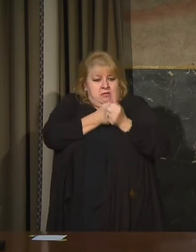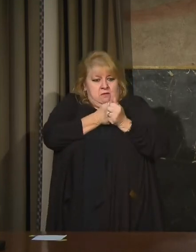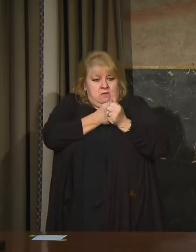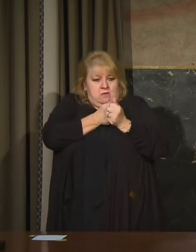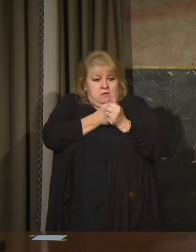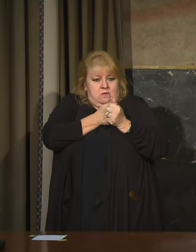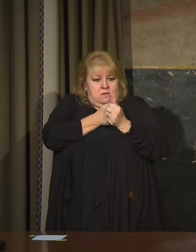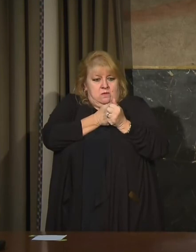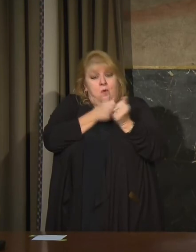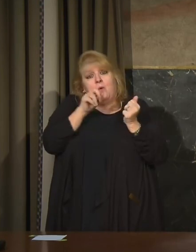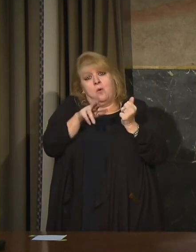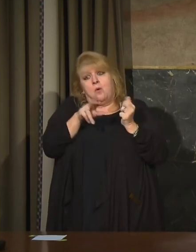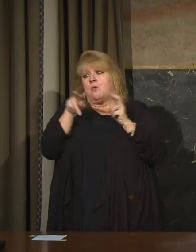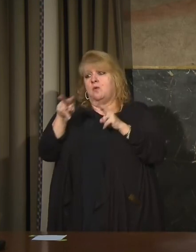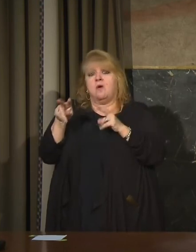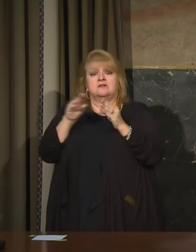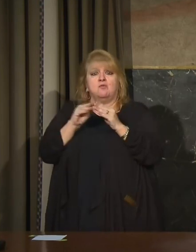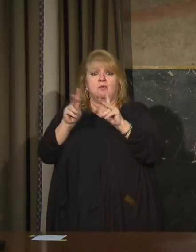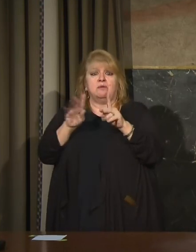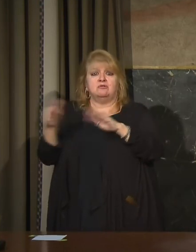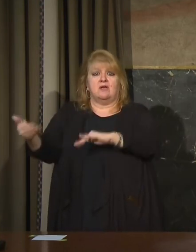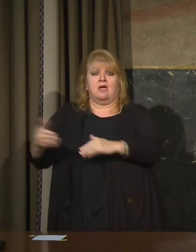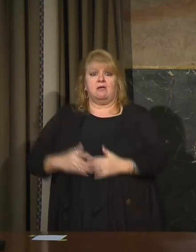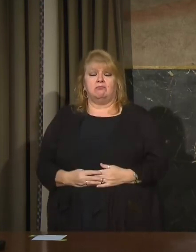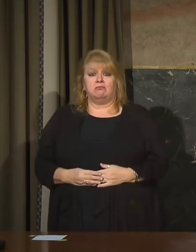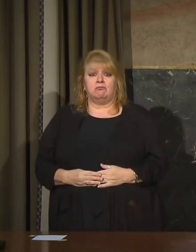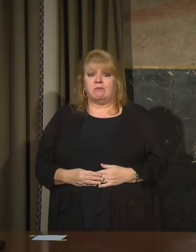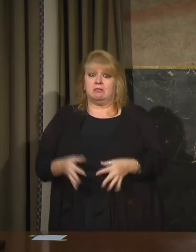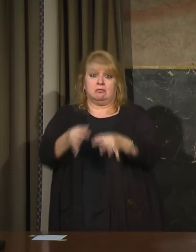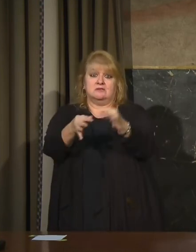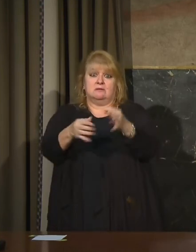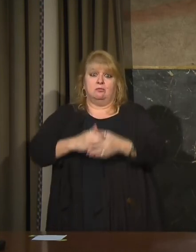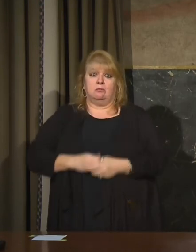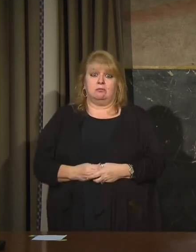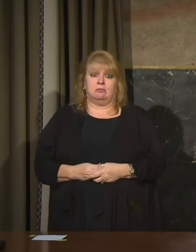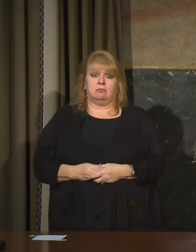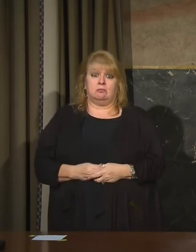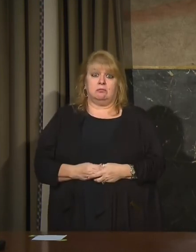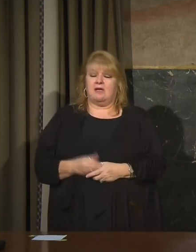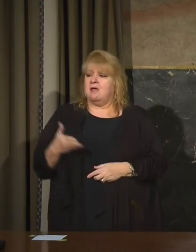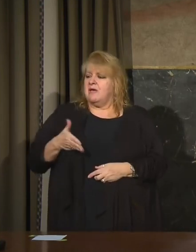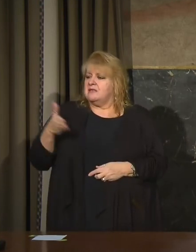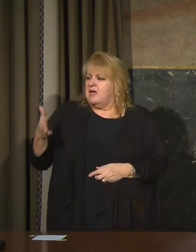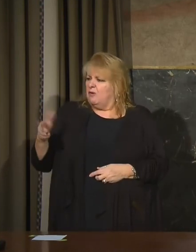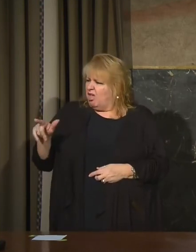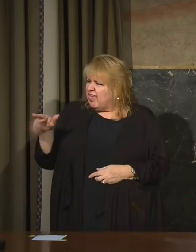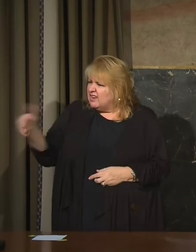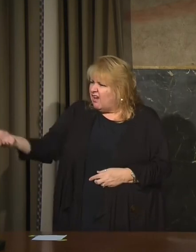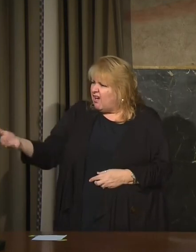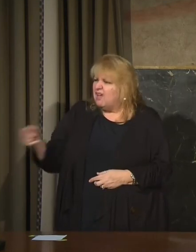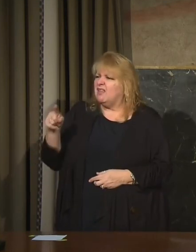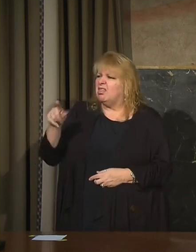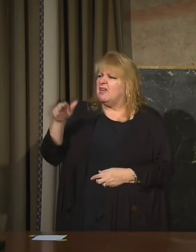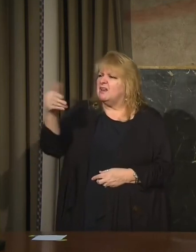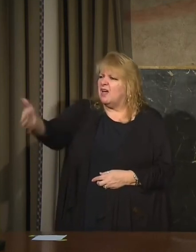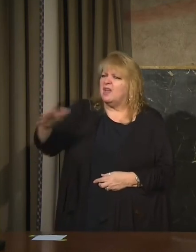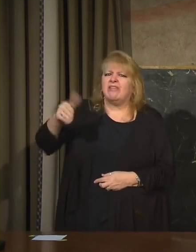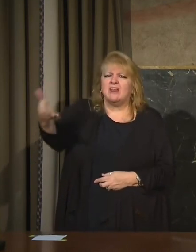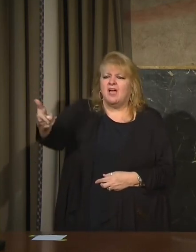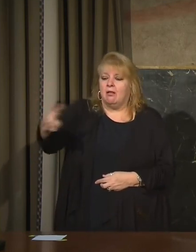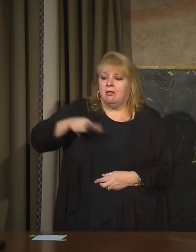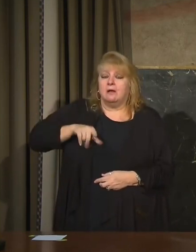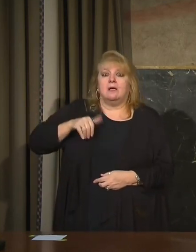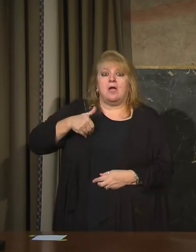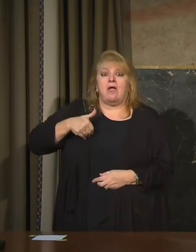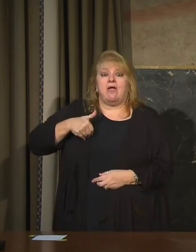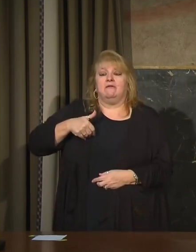die. It is really that simple. Now, while it's simple, it's not easy. And I can tell